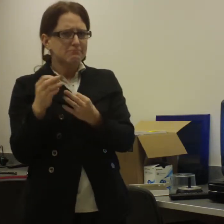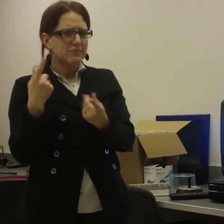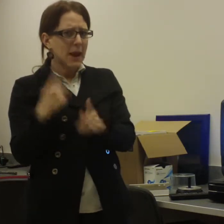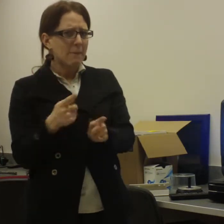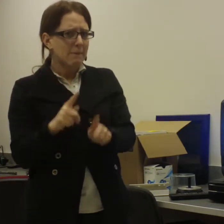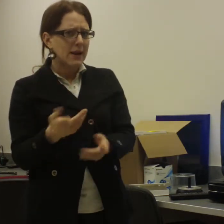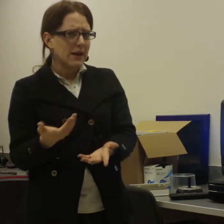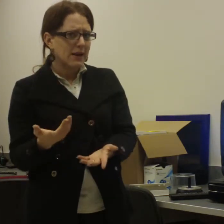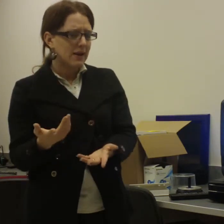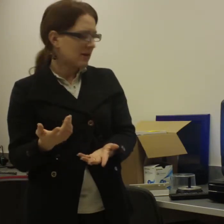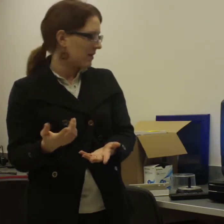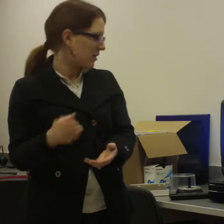All right, Bill.